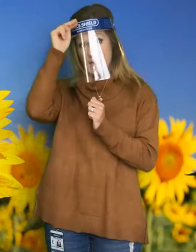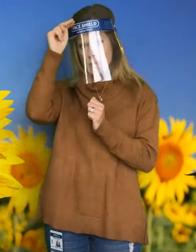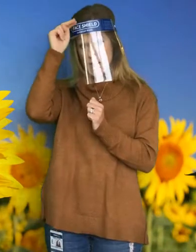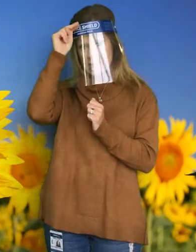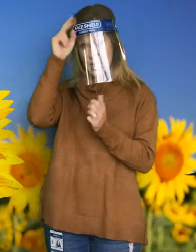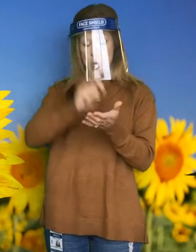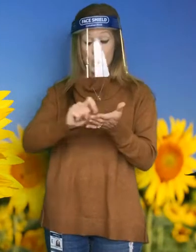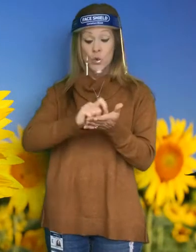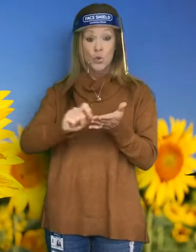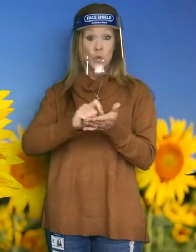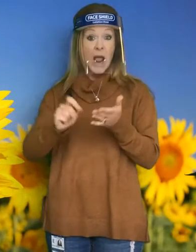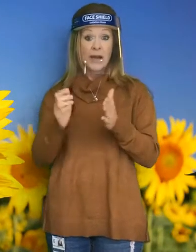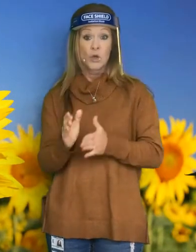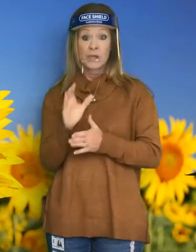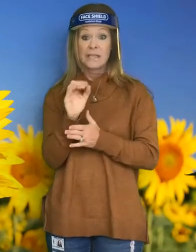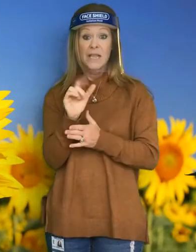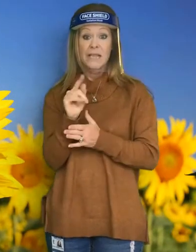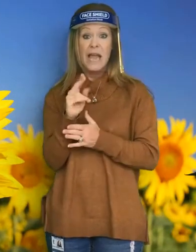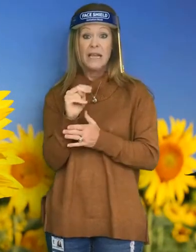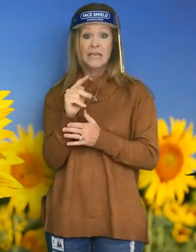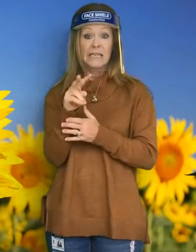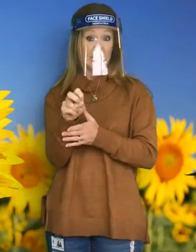Nebraska Writers Collective coming up.